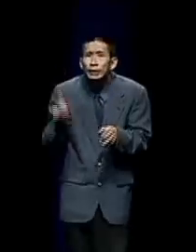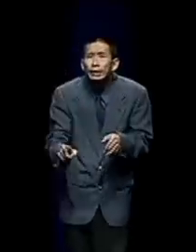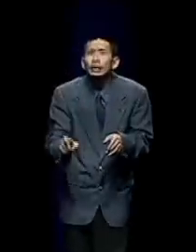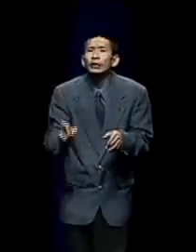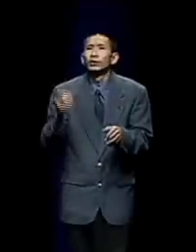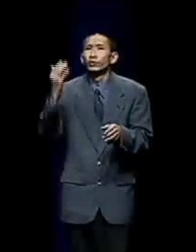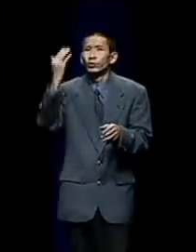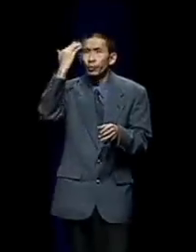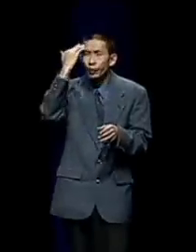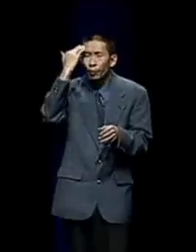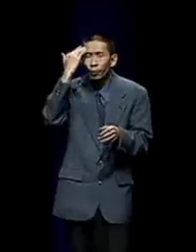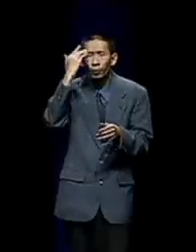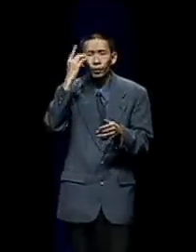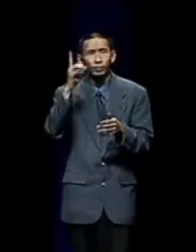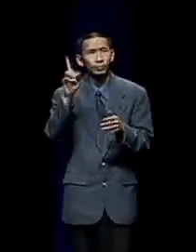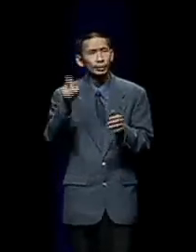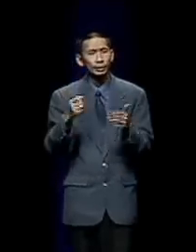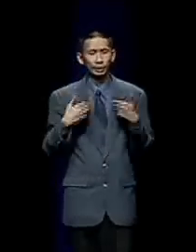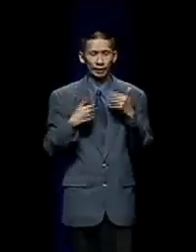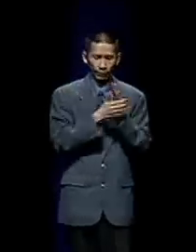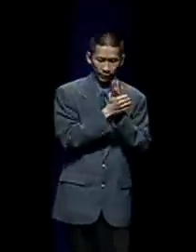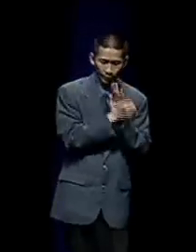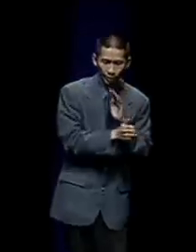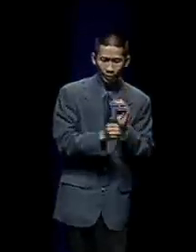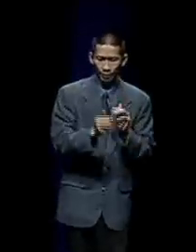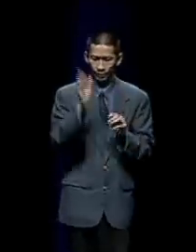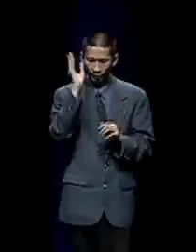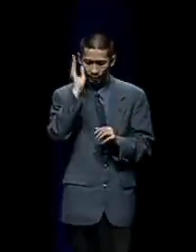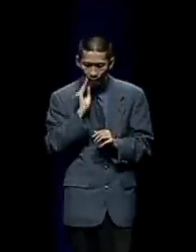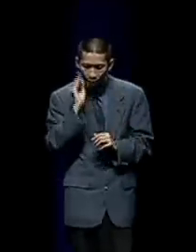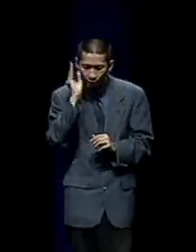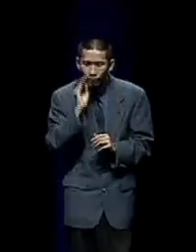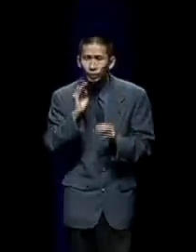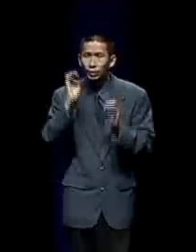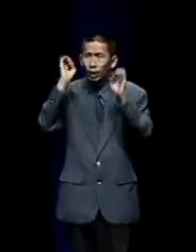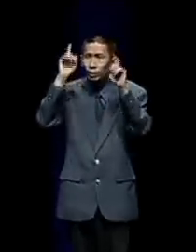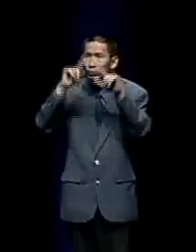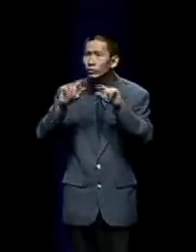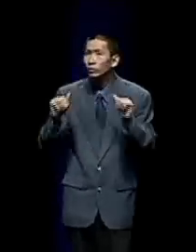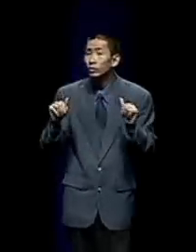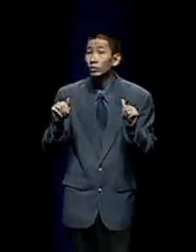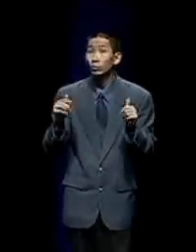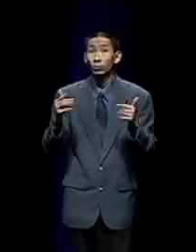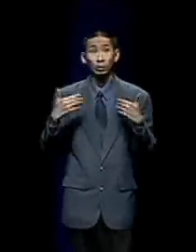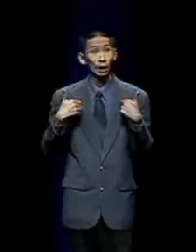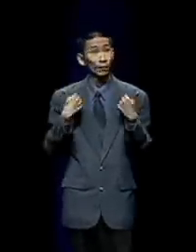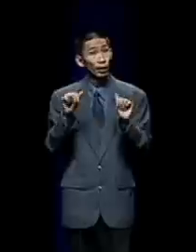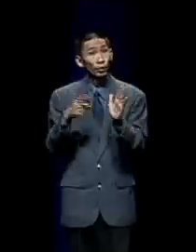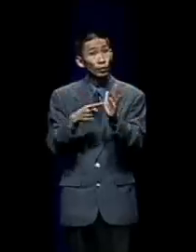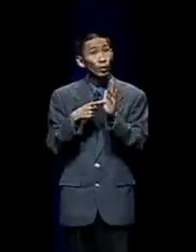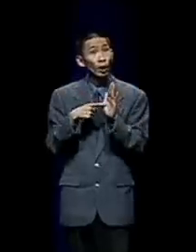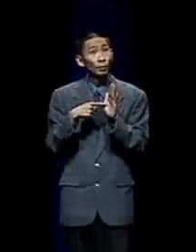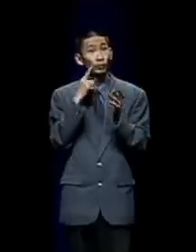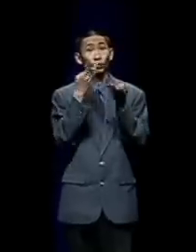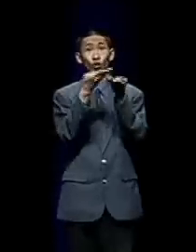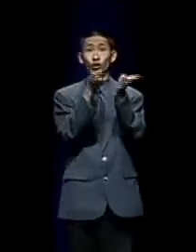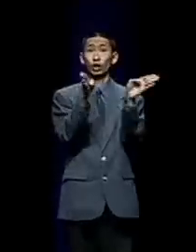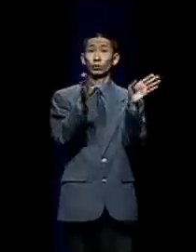of education and experience? And are there prerequisites for generalist certification? Most likely,